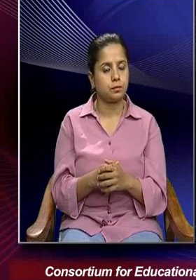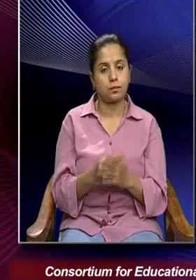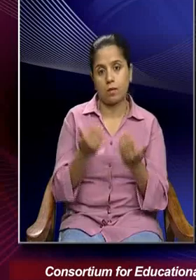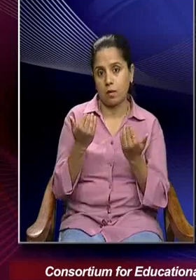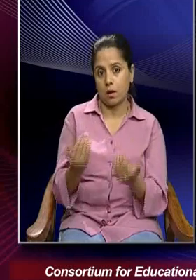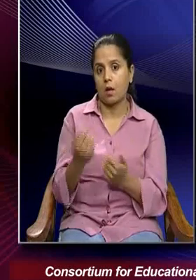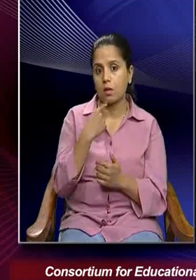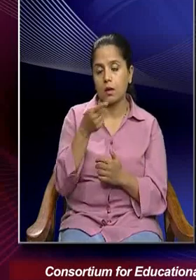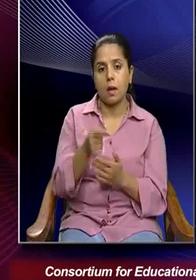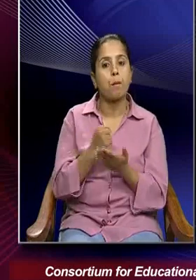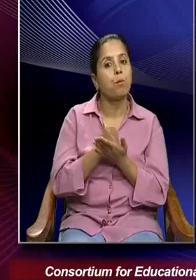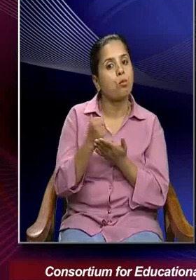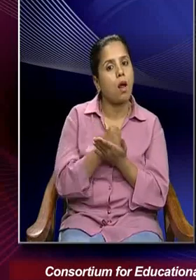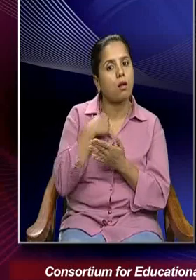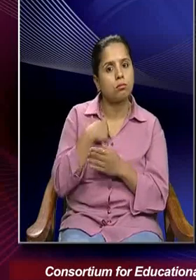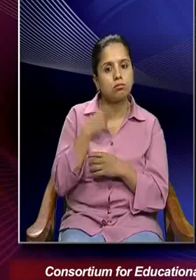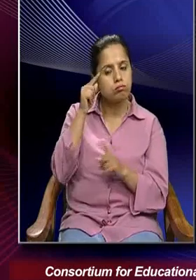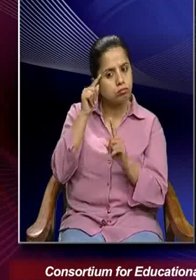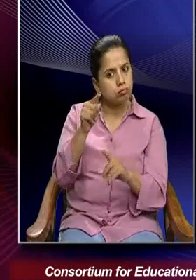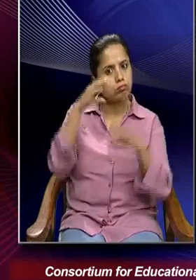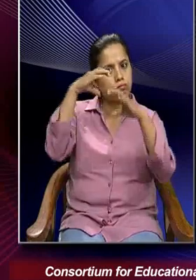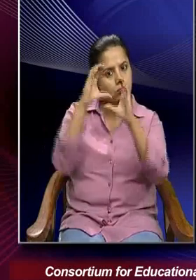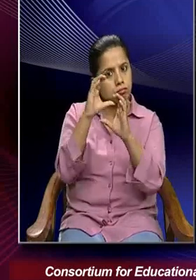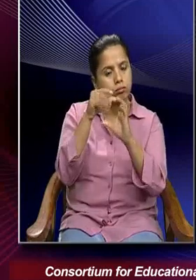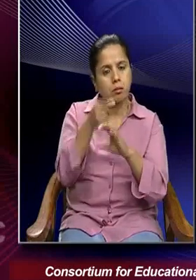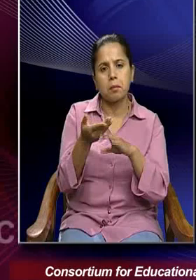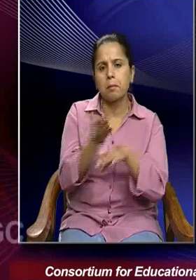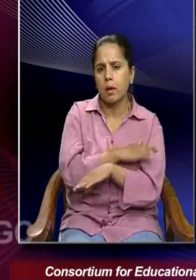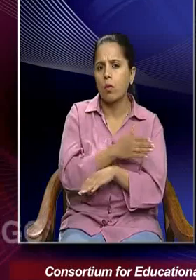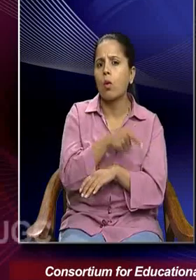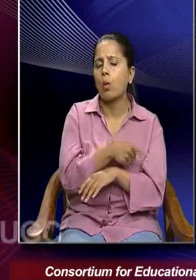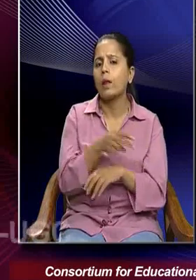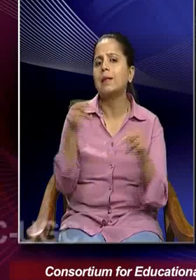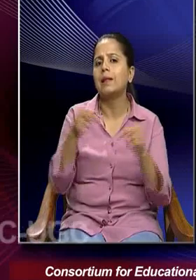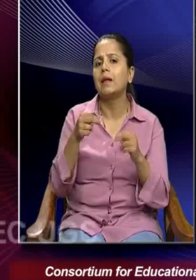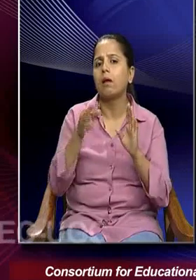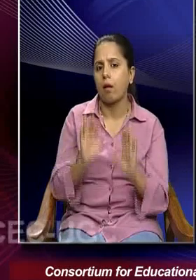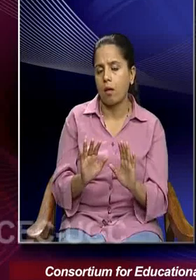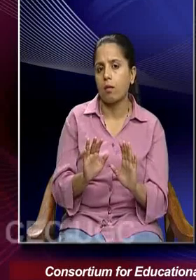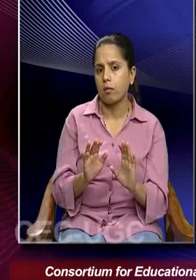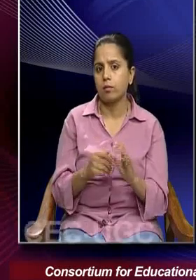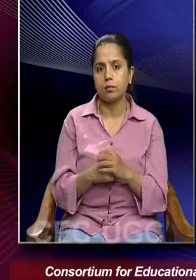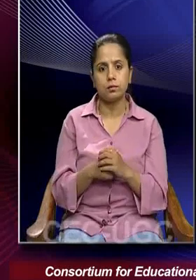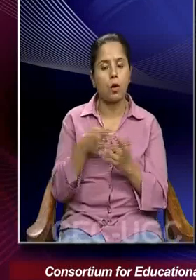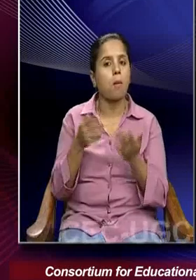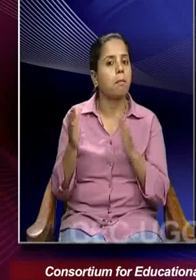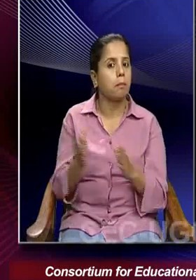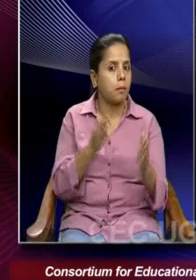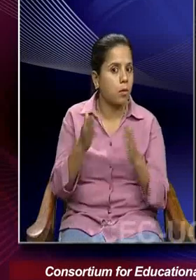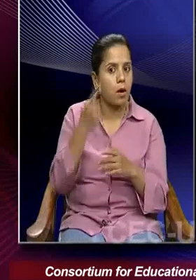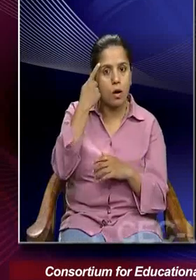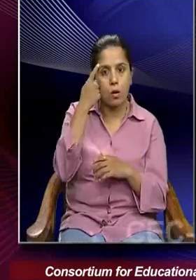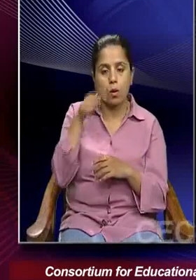Now the practice of concentration, it is prerequisite and preparation for